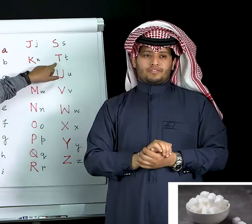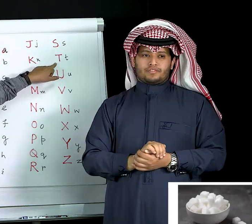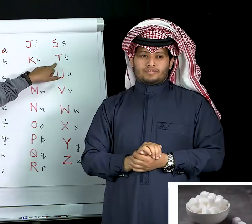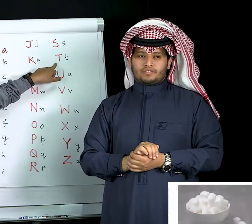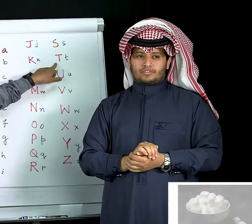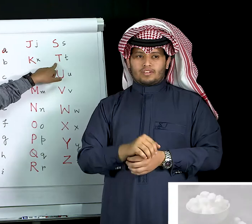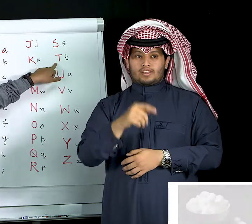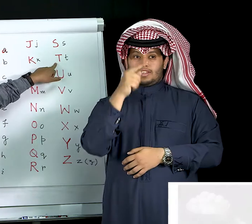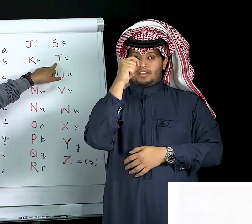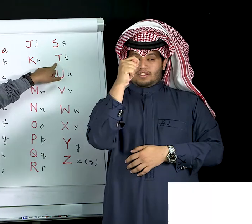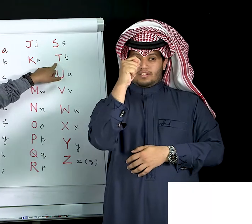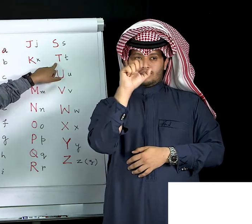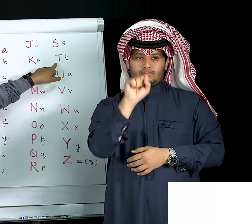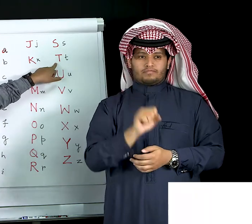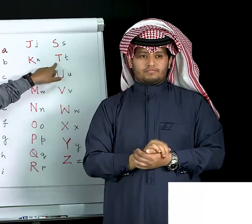T for